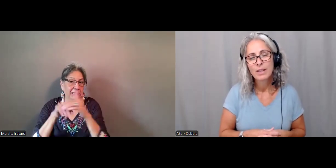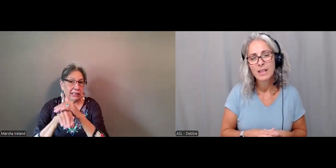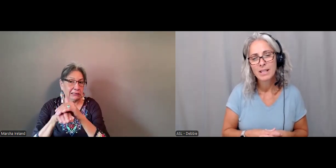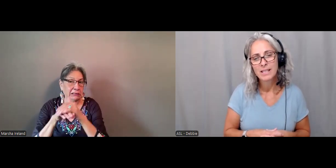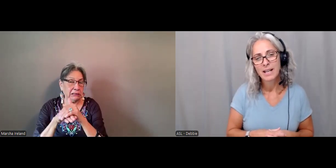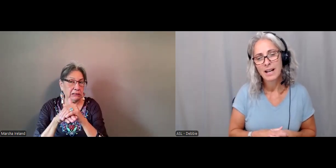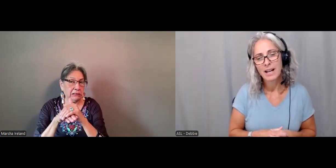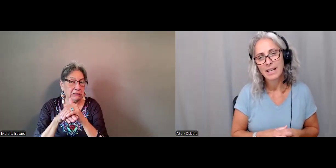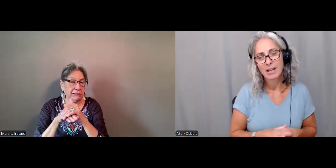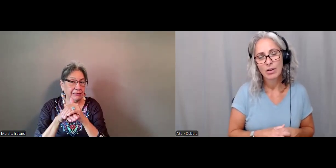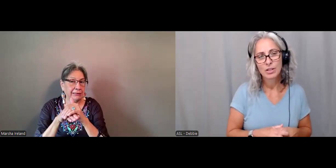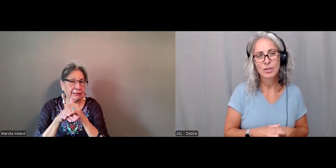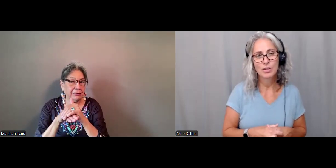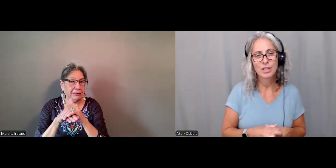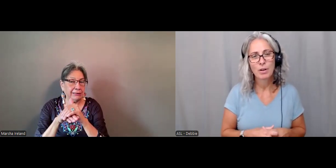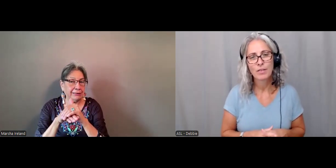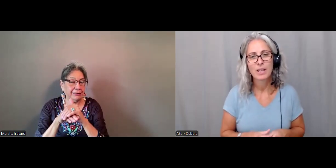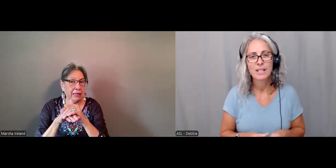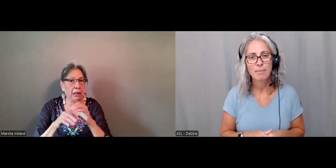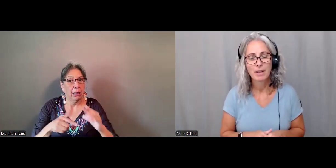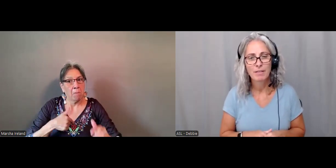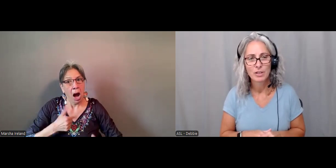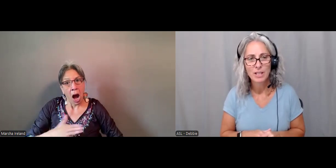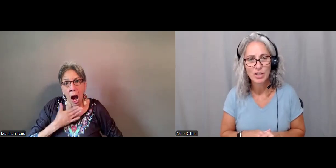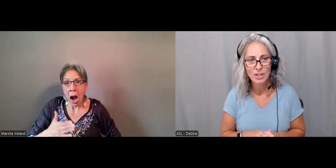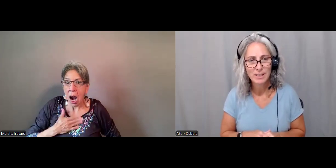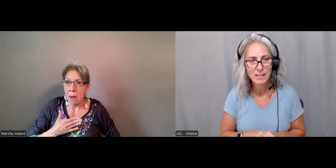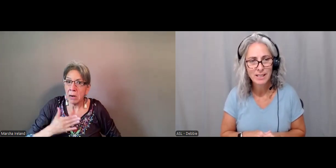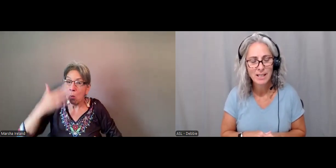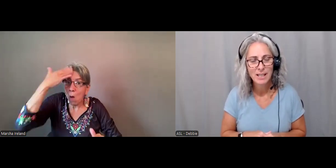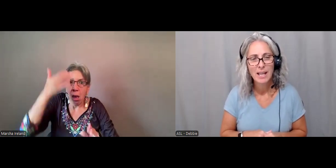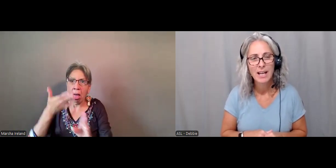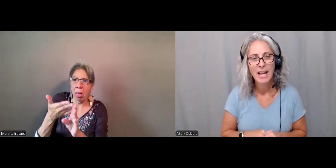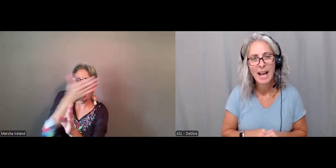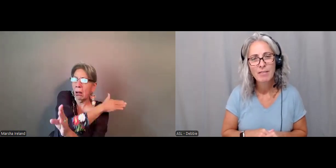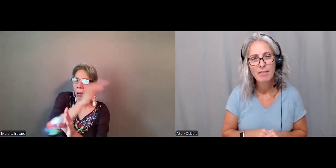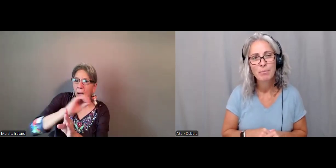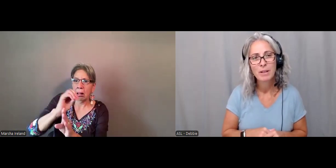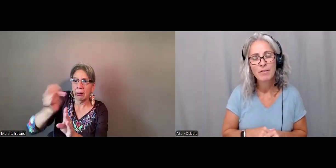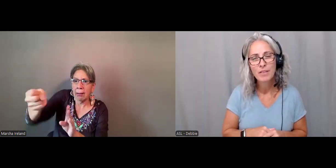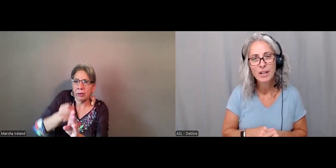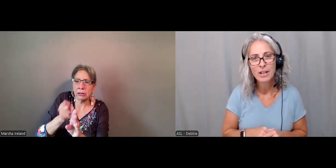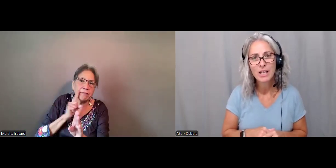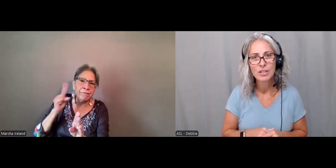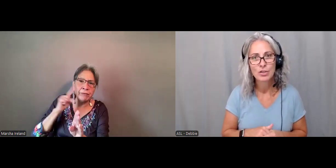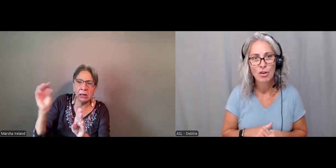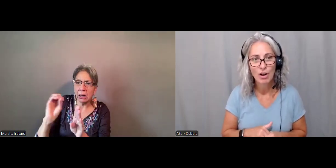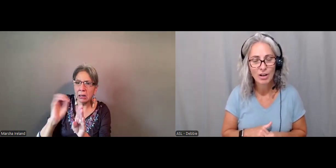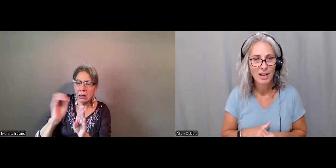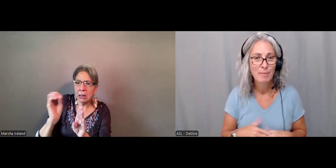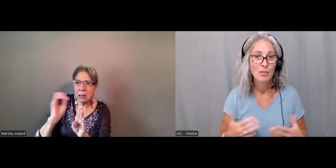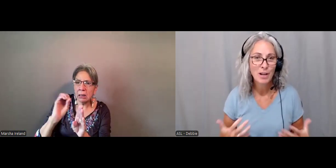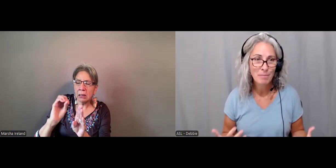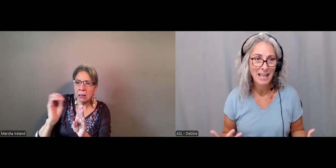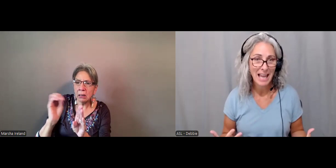One of the things that I also do is I work for the Assembly of First Nations, and I have been very